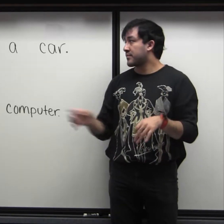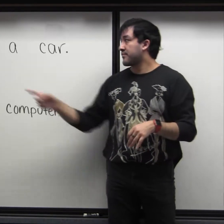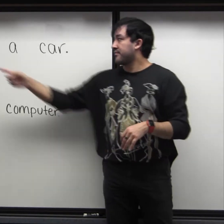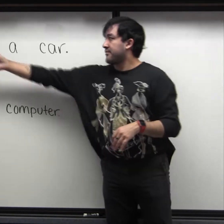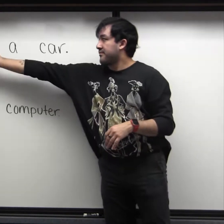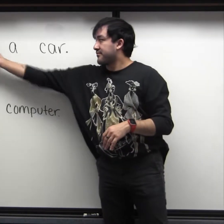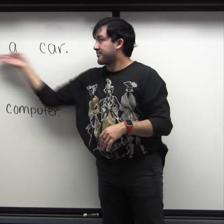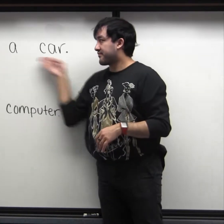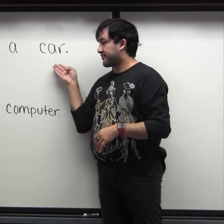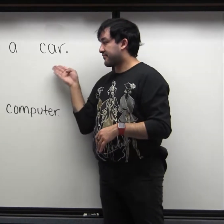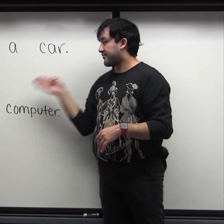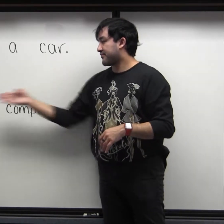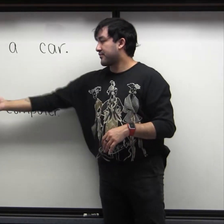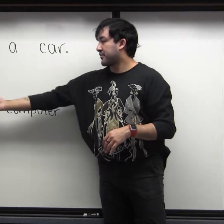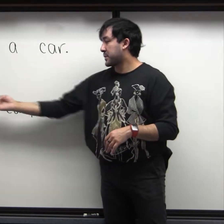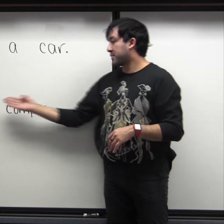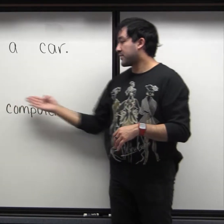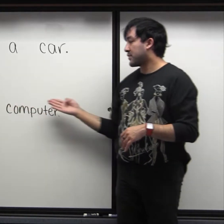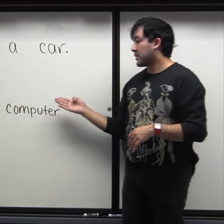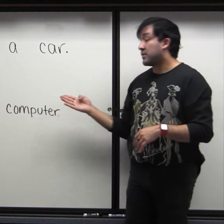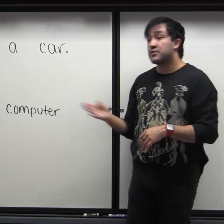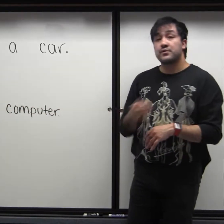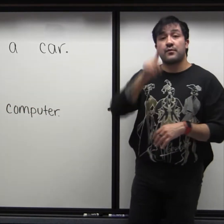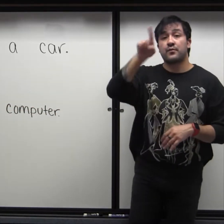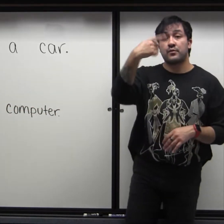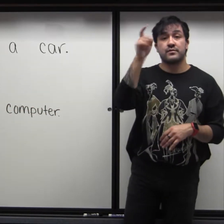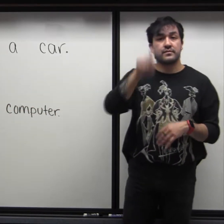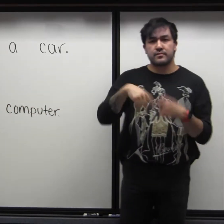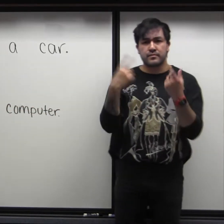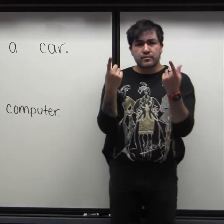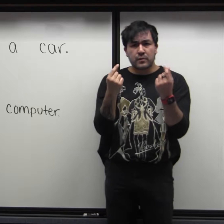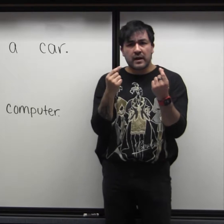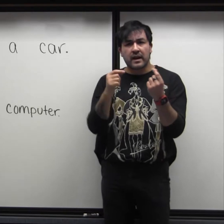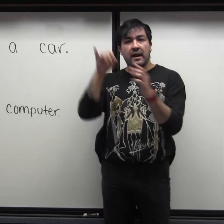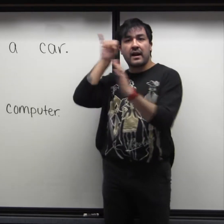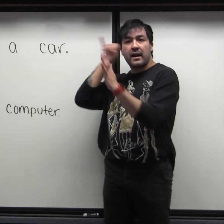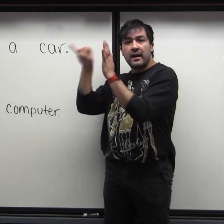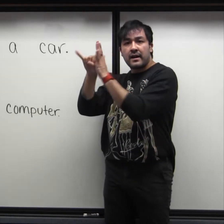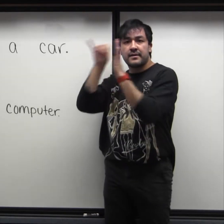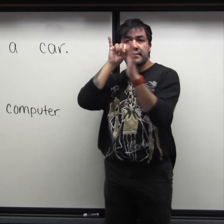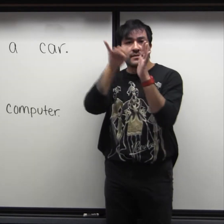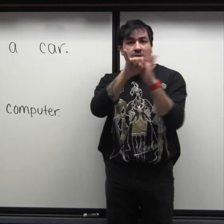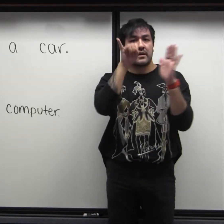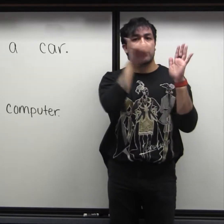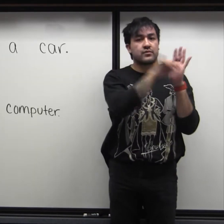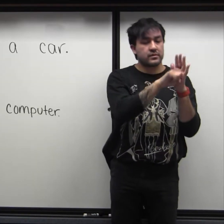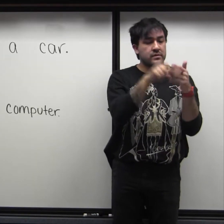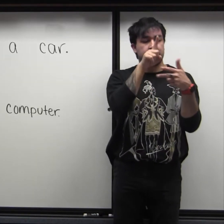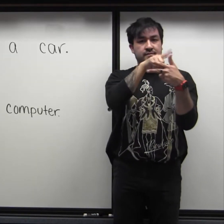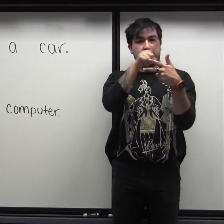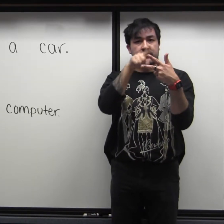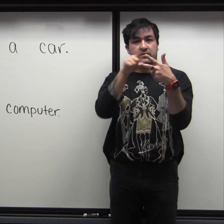video is going to look at one. And the first sentence that we're going to look at is I have a car. And so what do we need to do? First, we're going to go ahead and